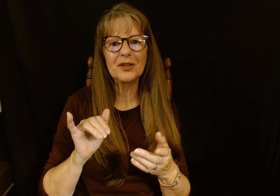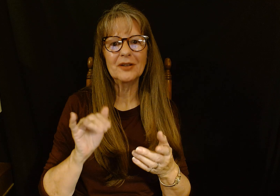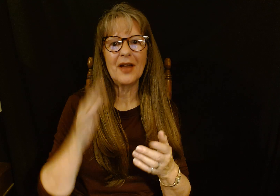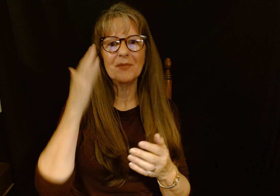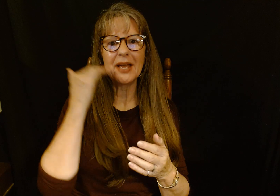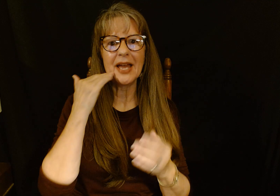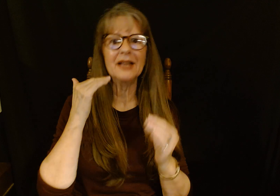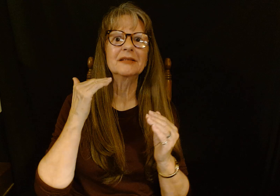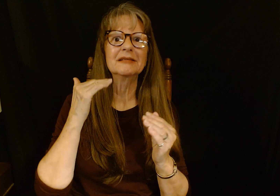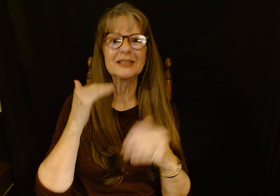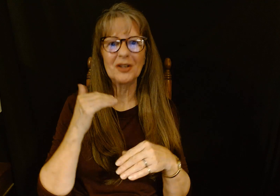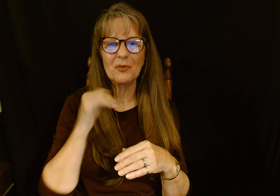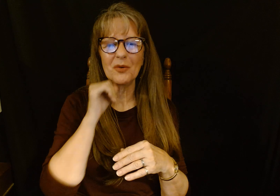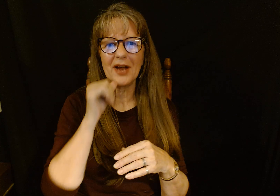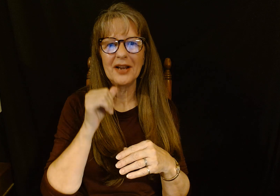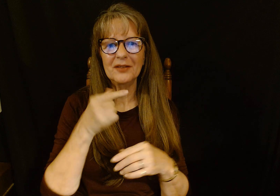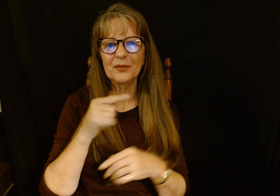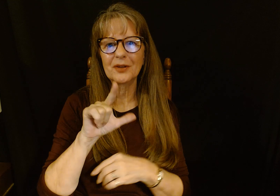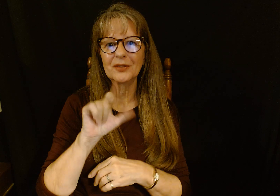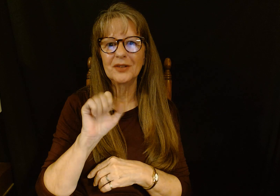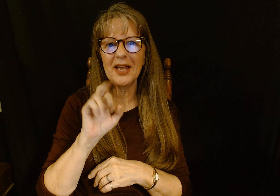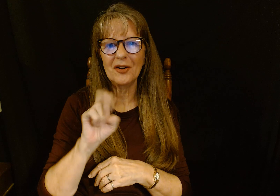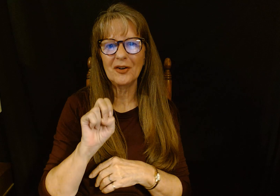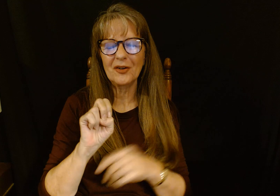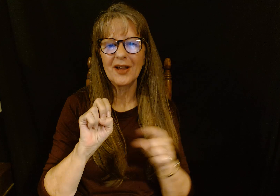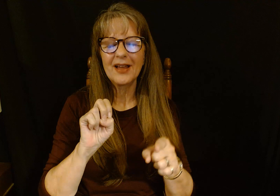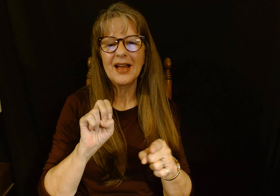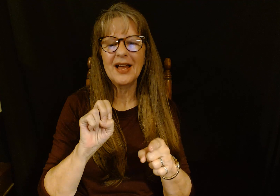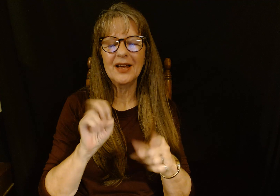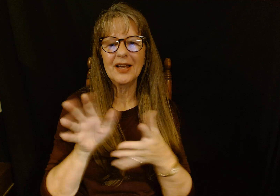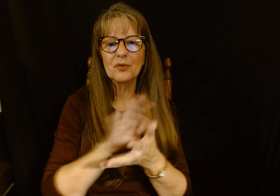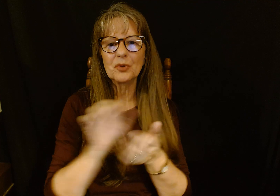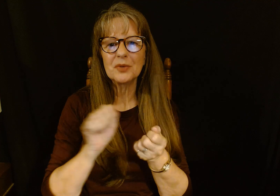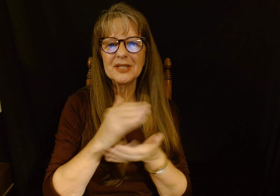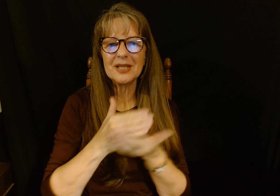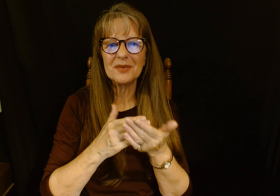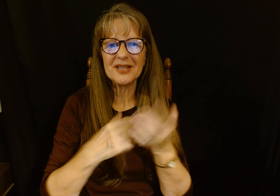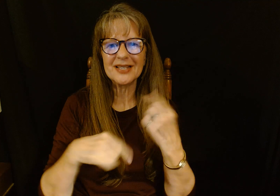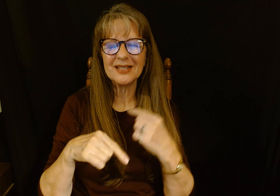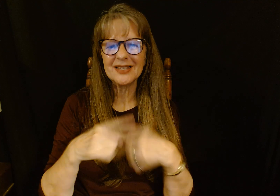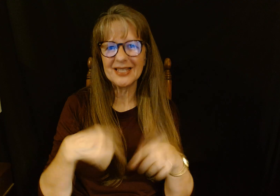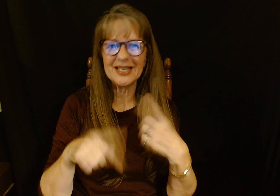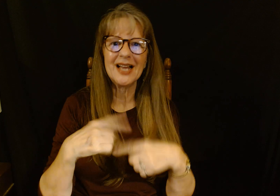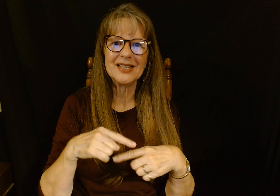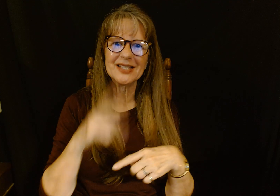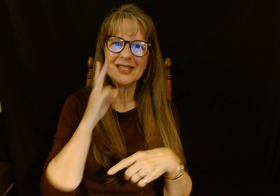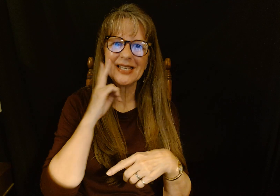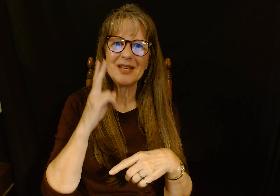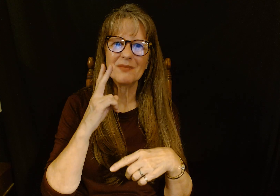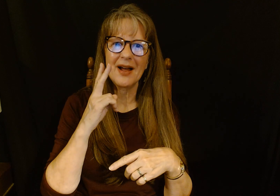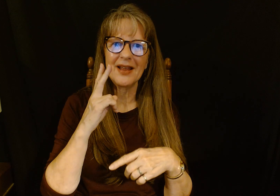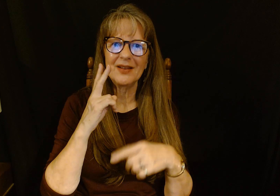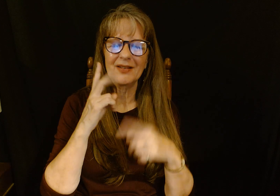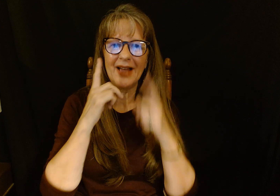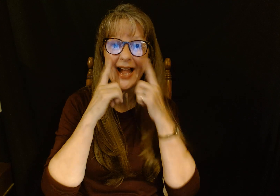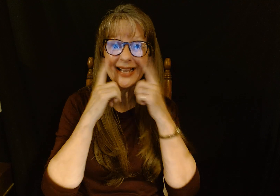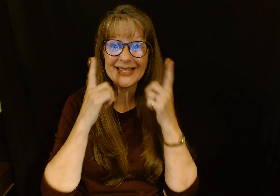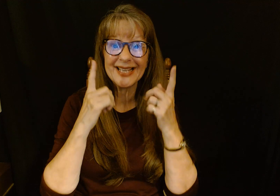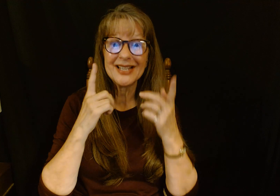have my head so it won't kind of glare and ruin some of the signs and see my eyes. So